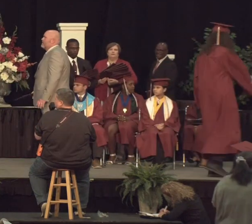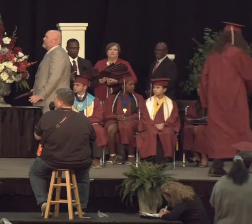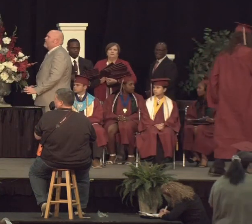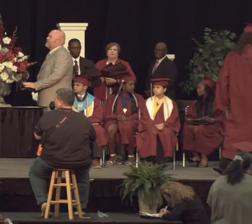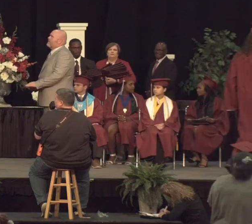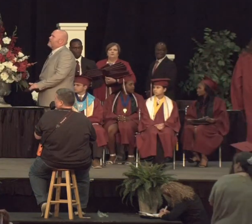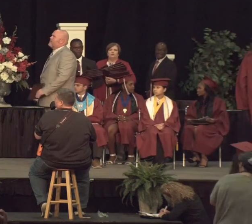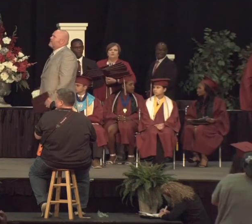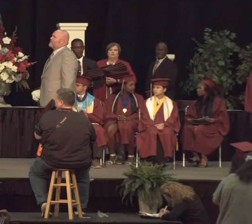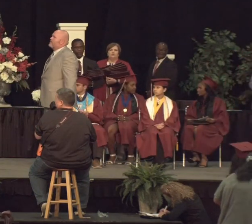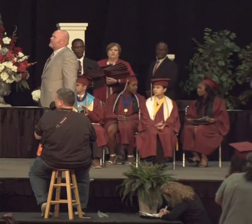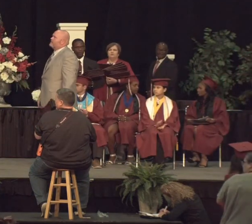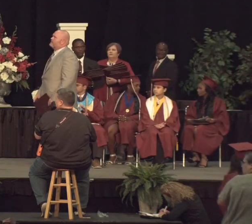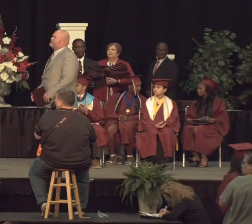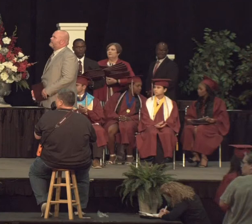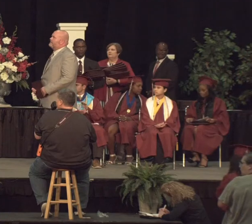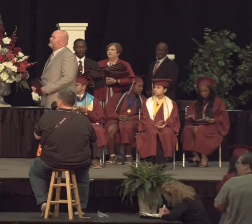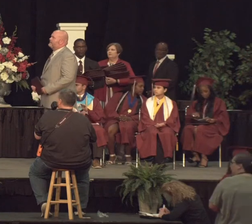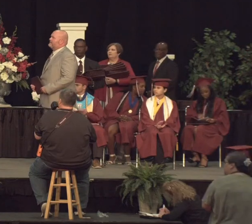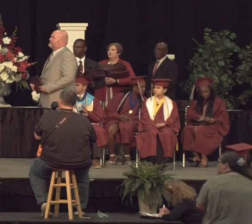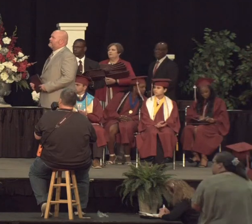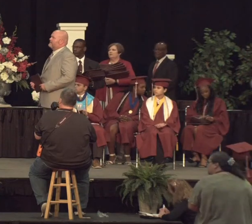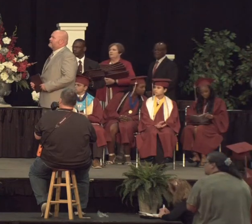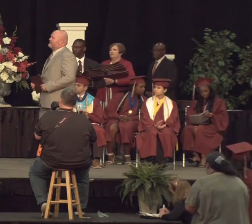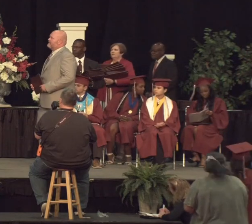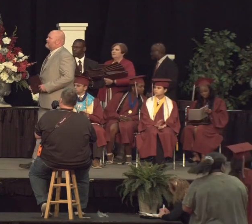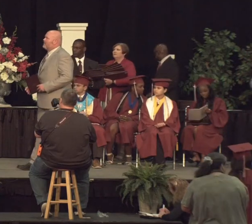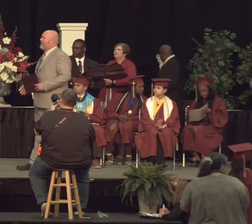Jaden Johnson.